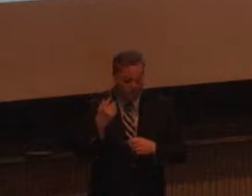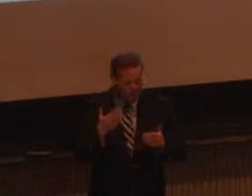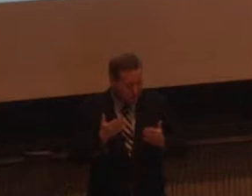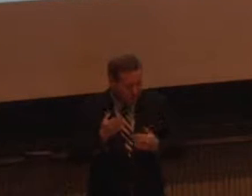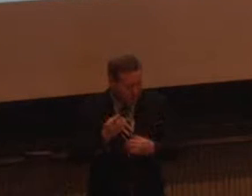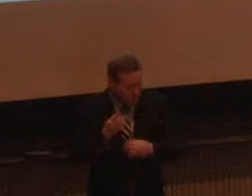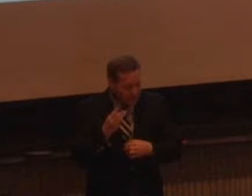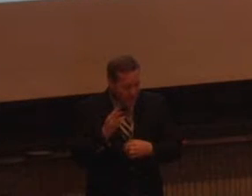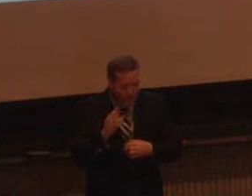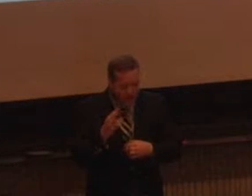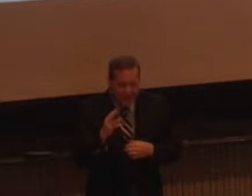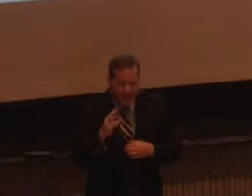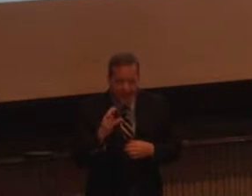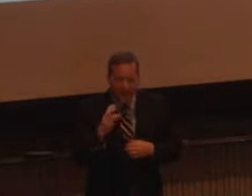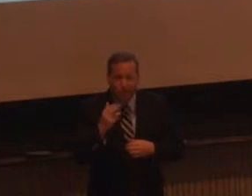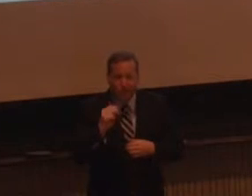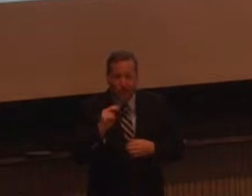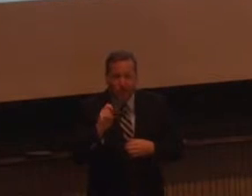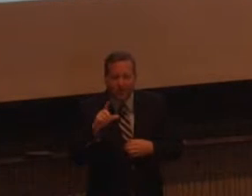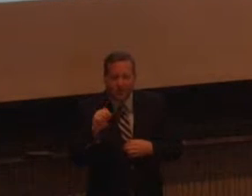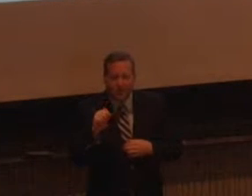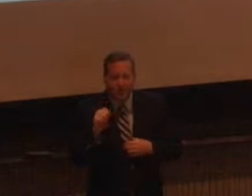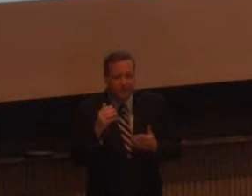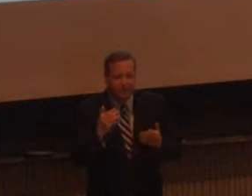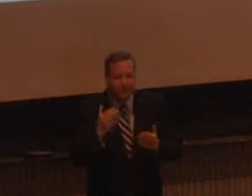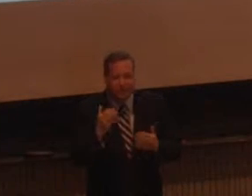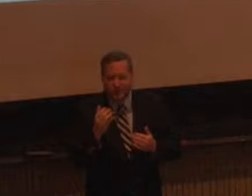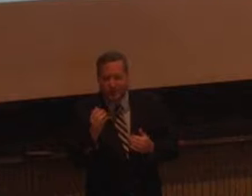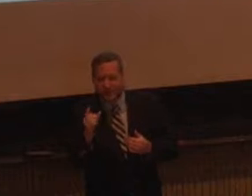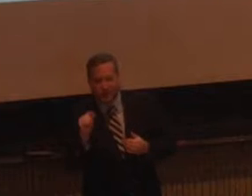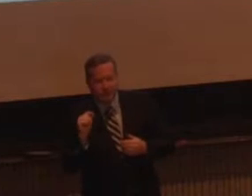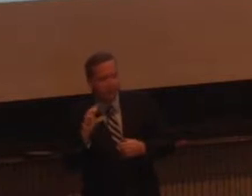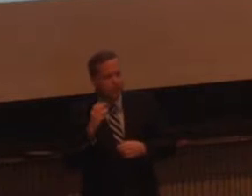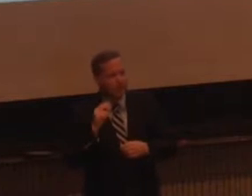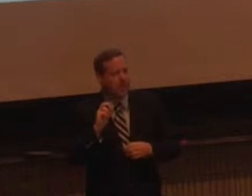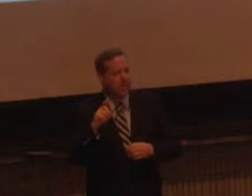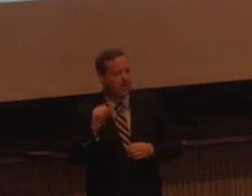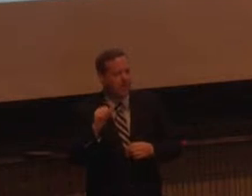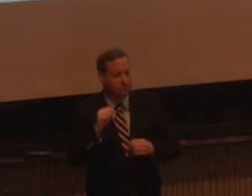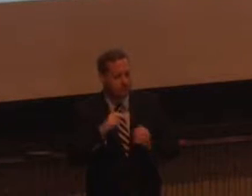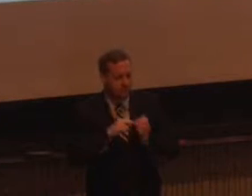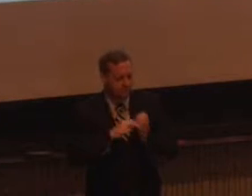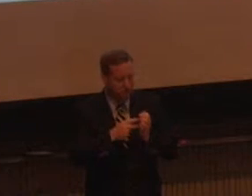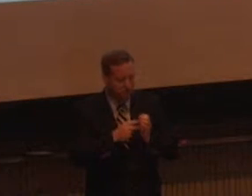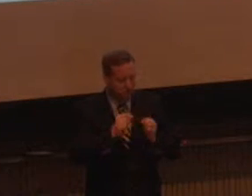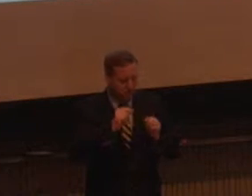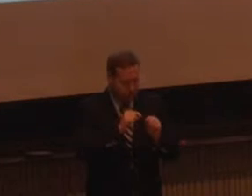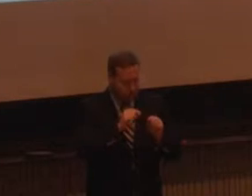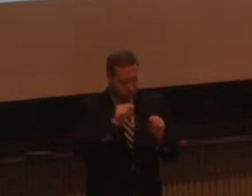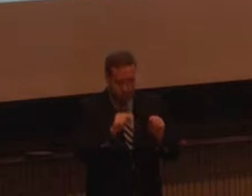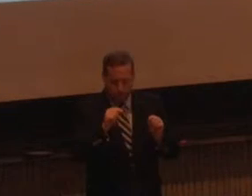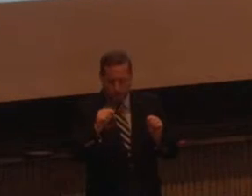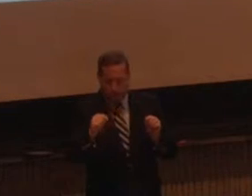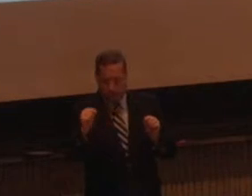are all responding to the implant. There are probably 20 different